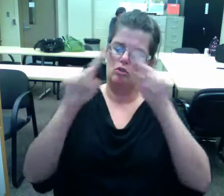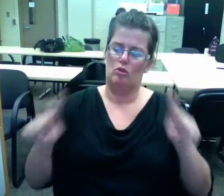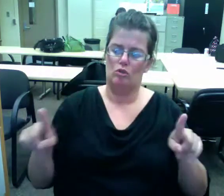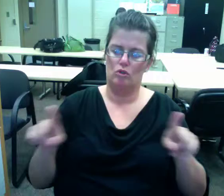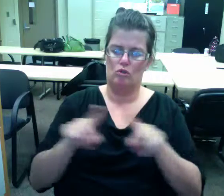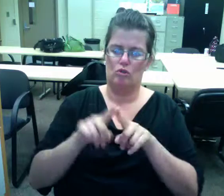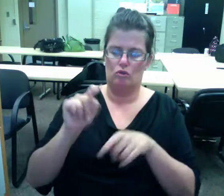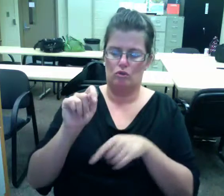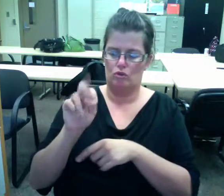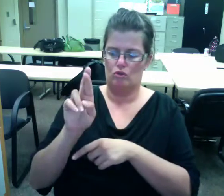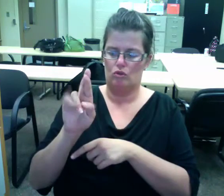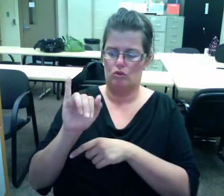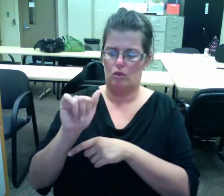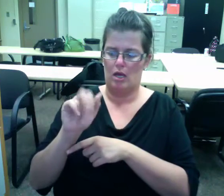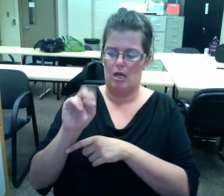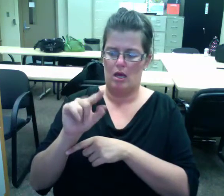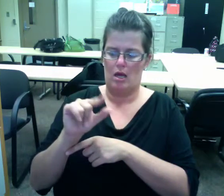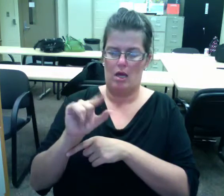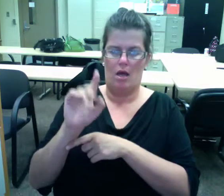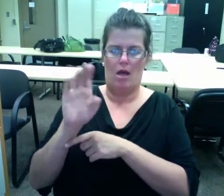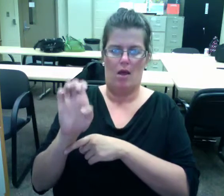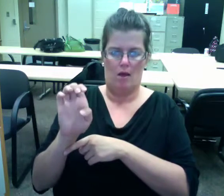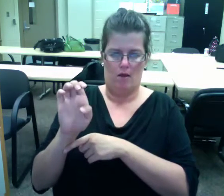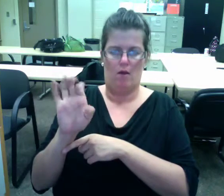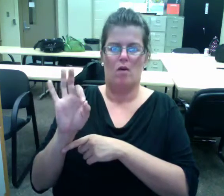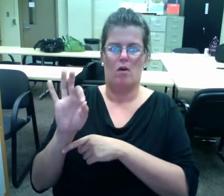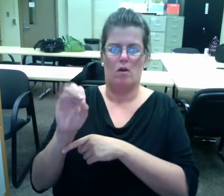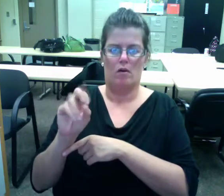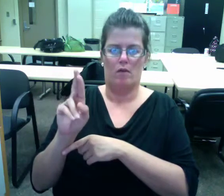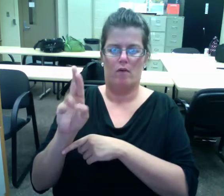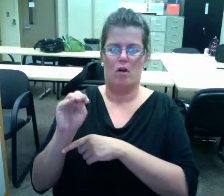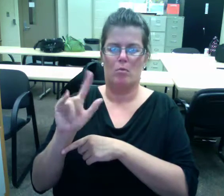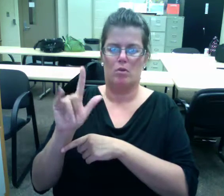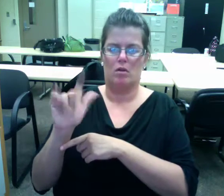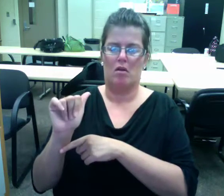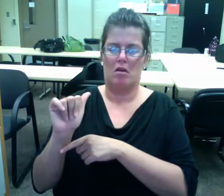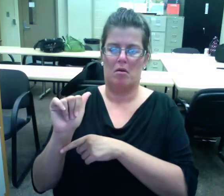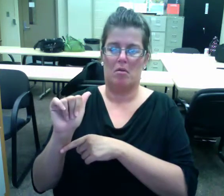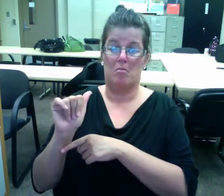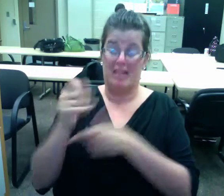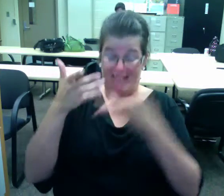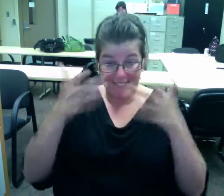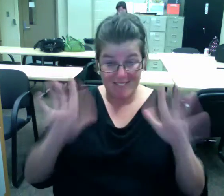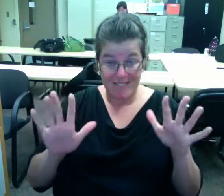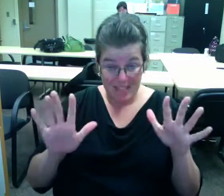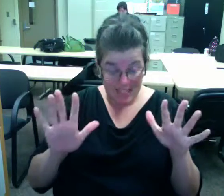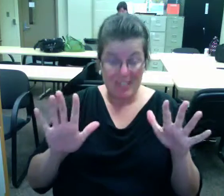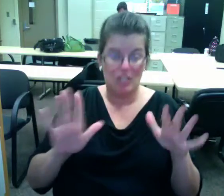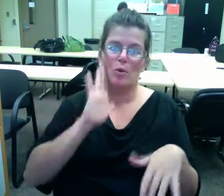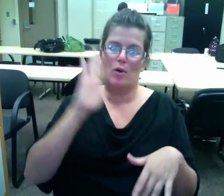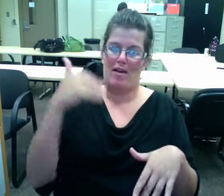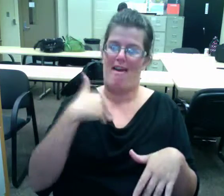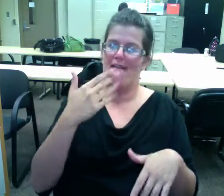Then we'll have a pretty good idea of how much Mr. Jones will have to pay for all the materials.